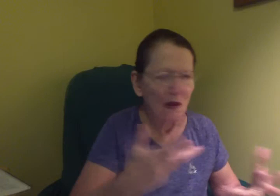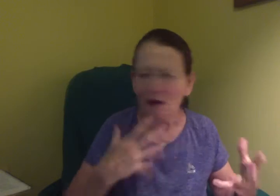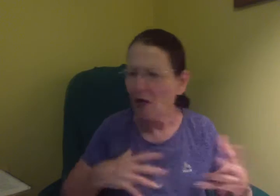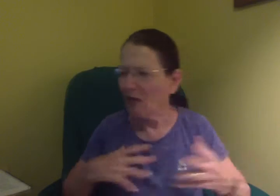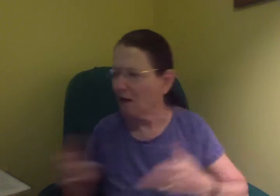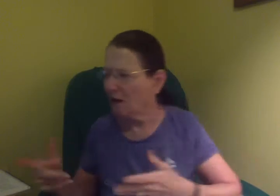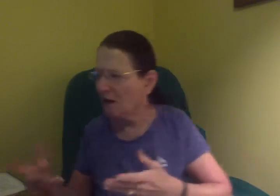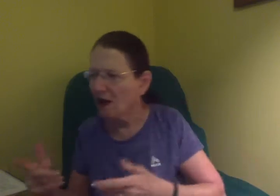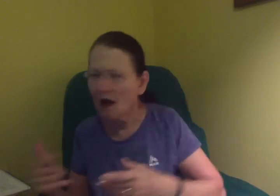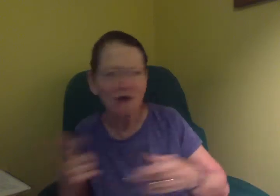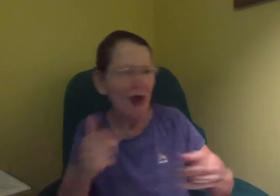I